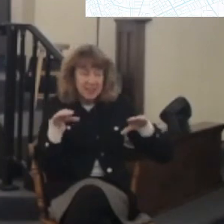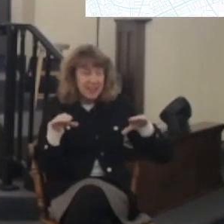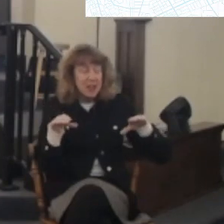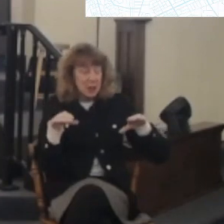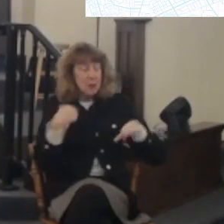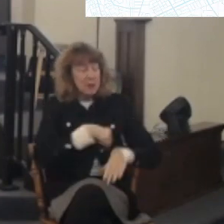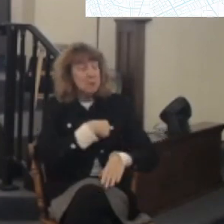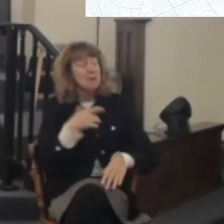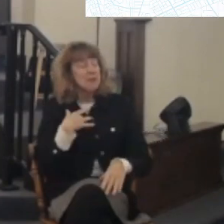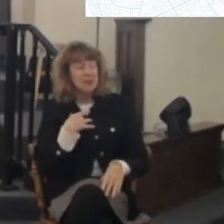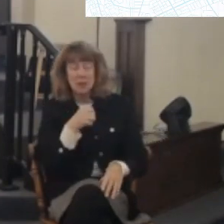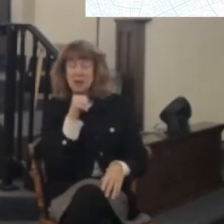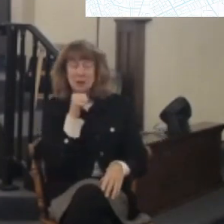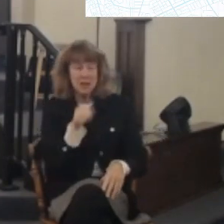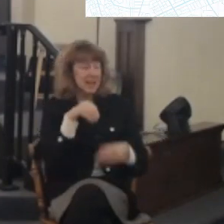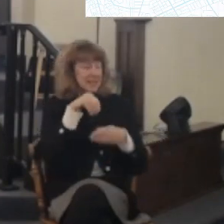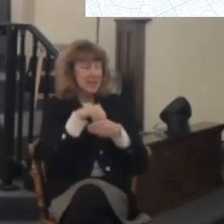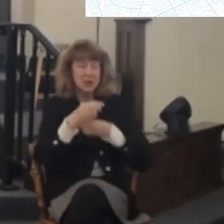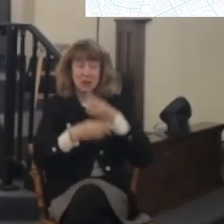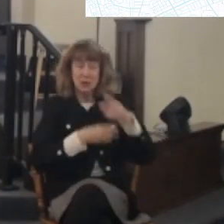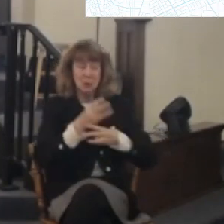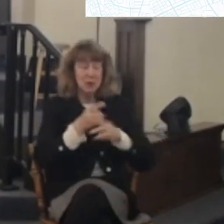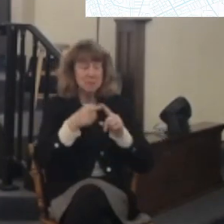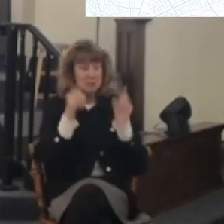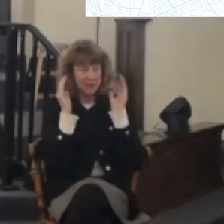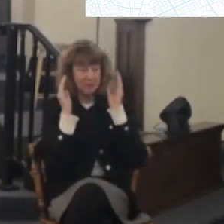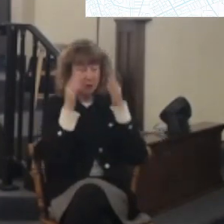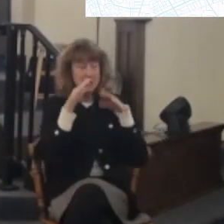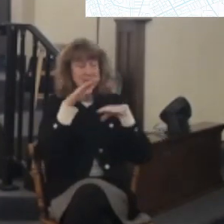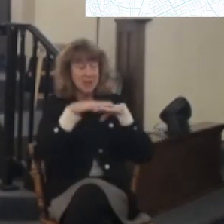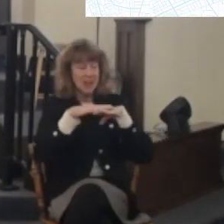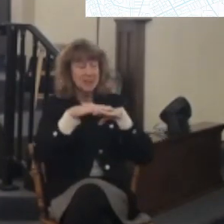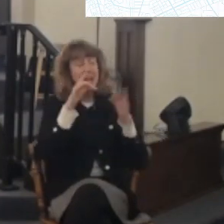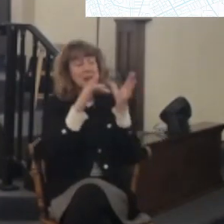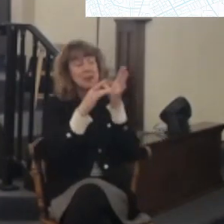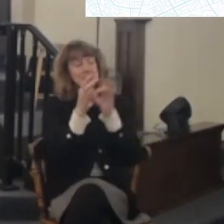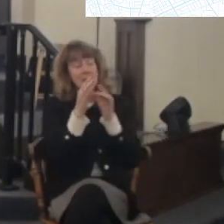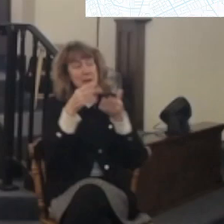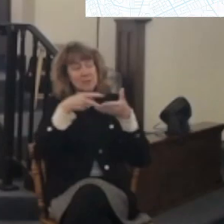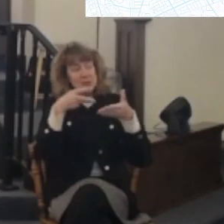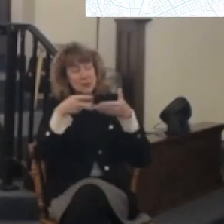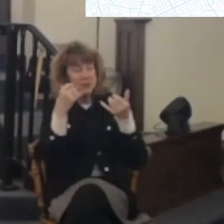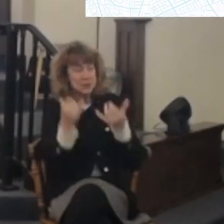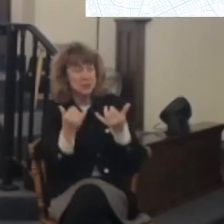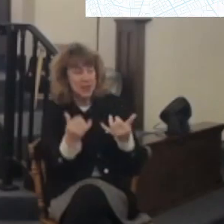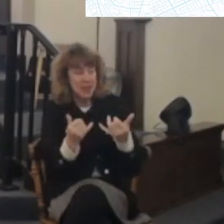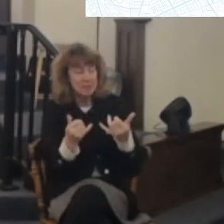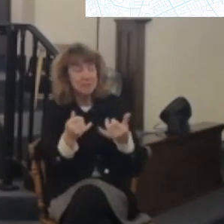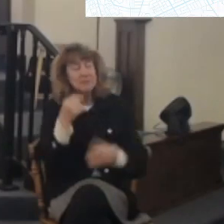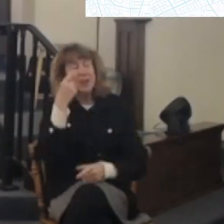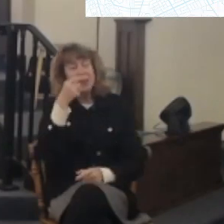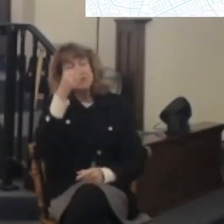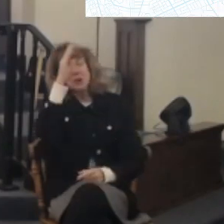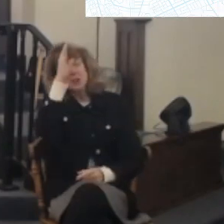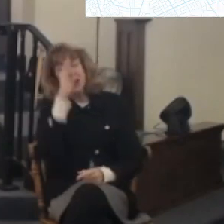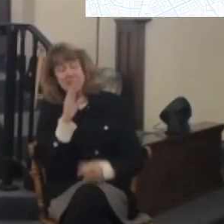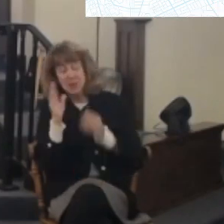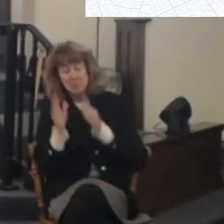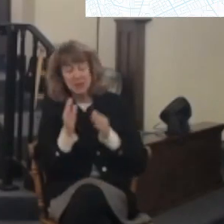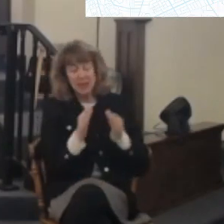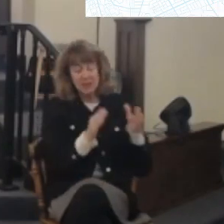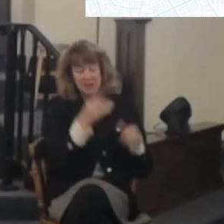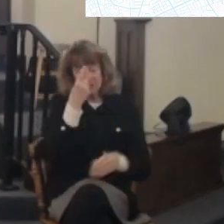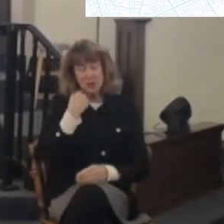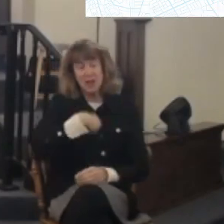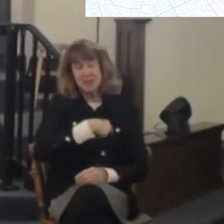apolitical about. But in view of the scriptures today, let us reconsider. For God's plan for us